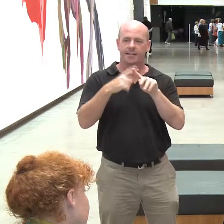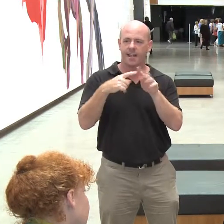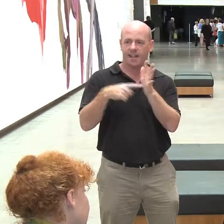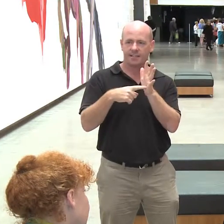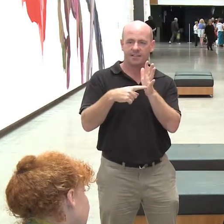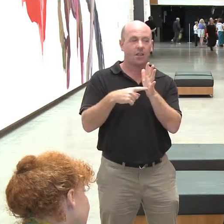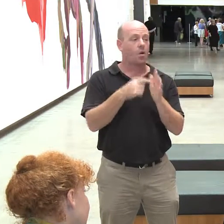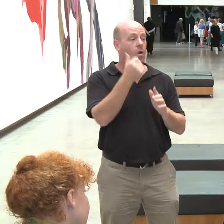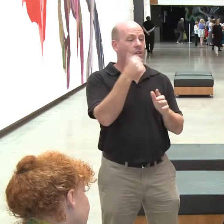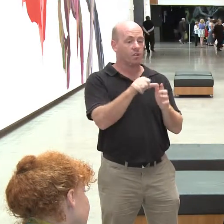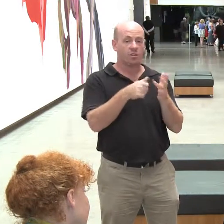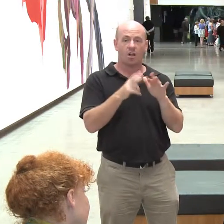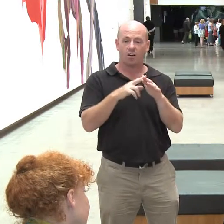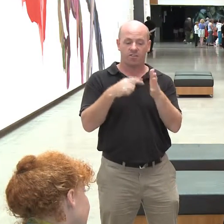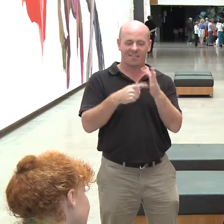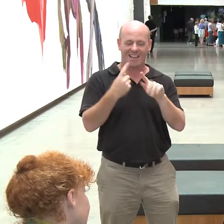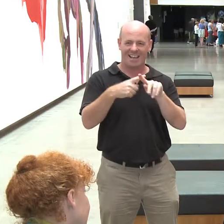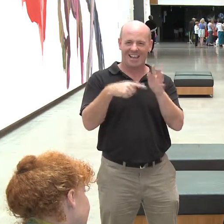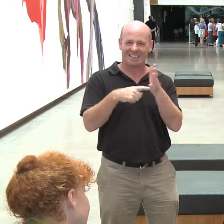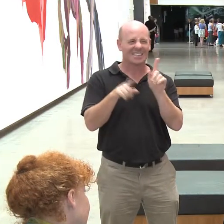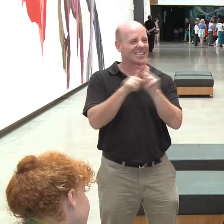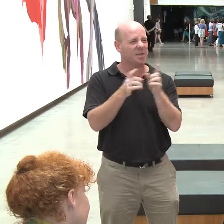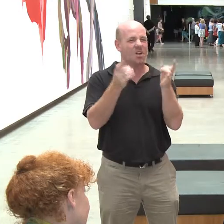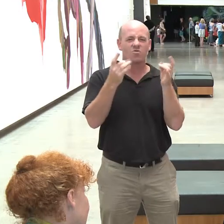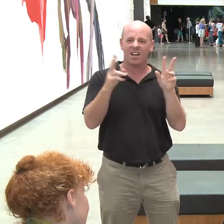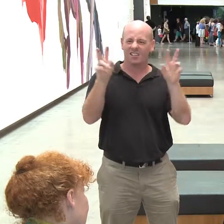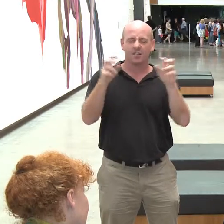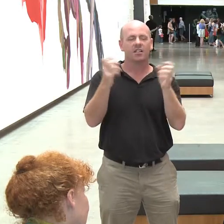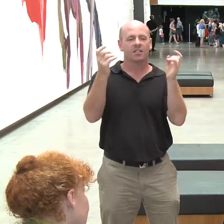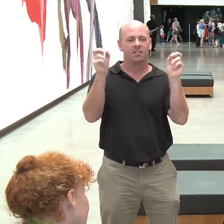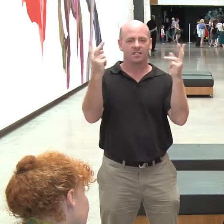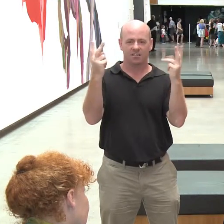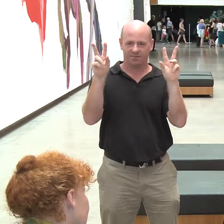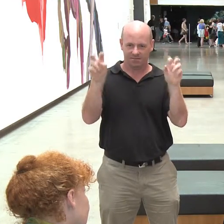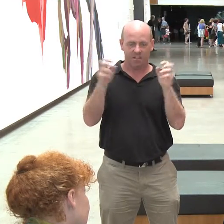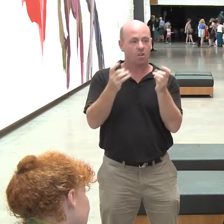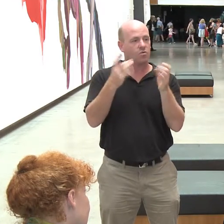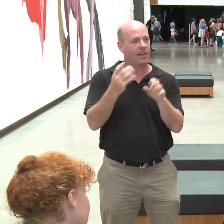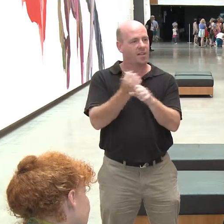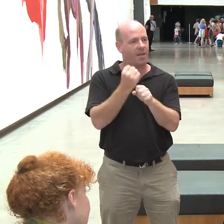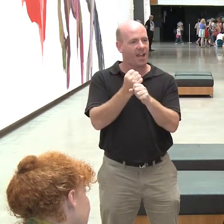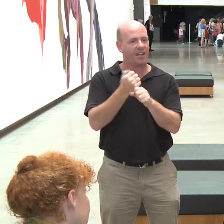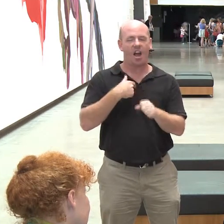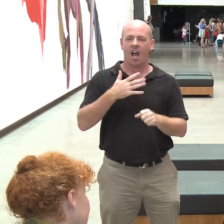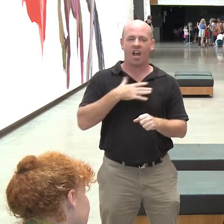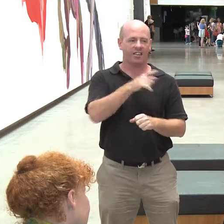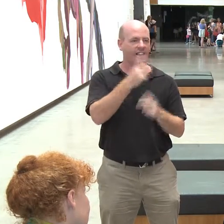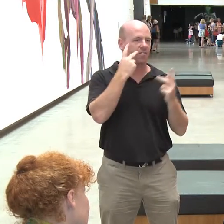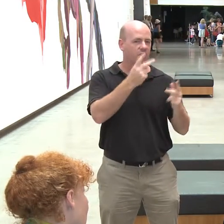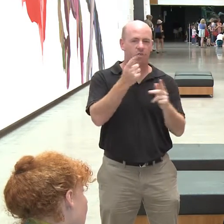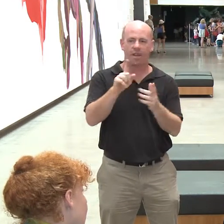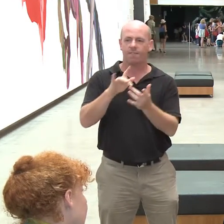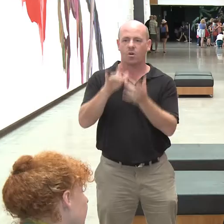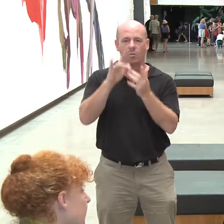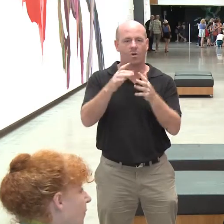The use of text in a way is like the ready-made. So I'm interested in using text for its visual and formal sort of element, so